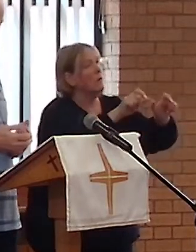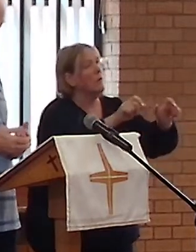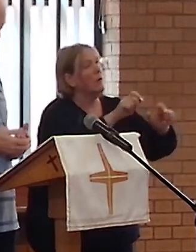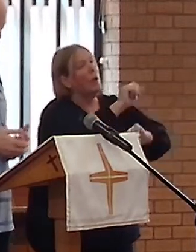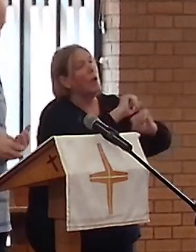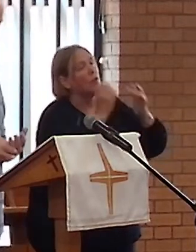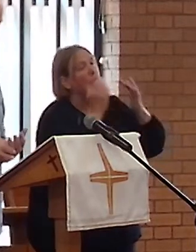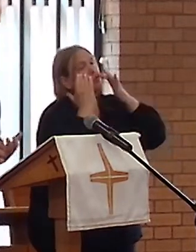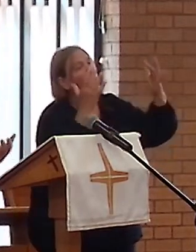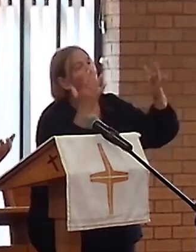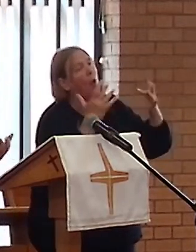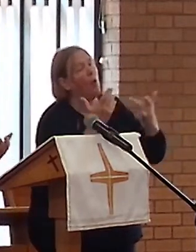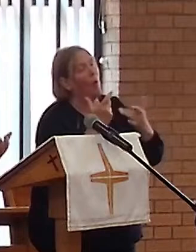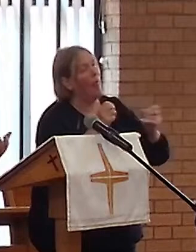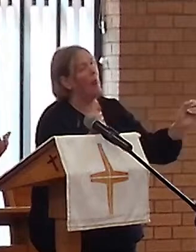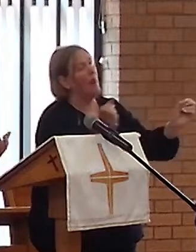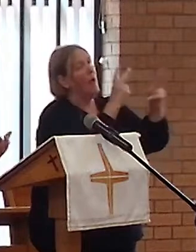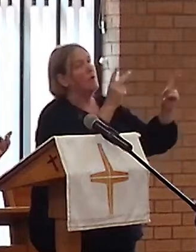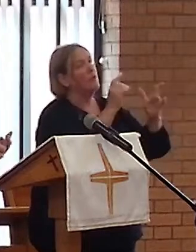to represent him.